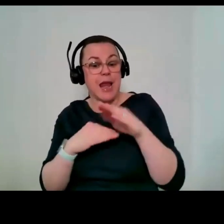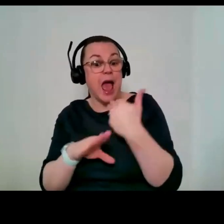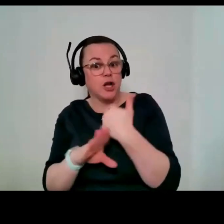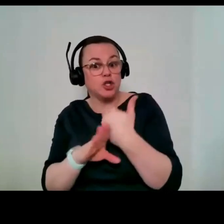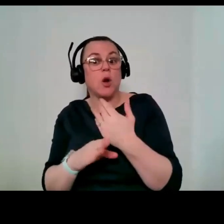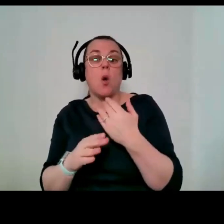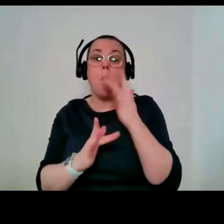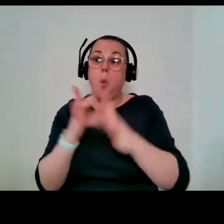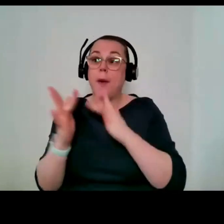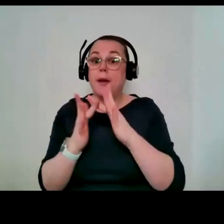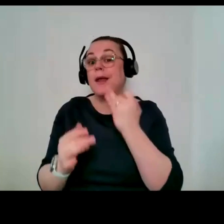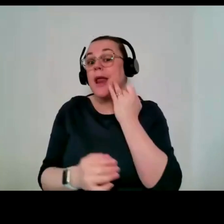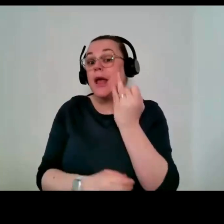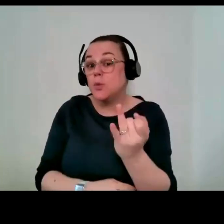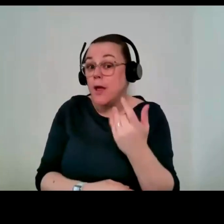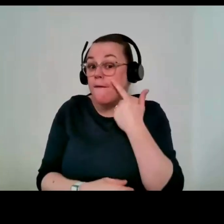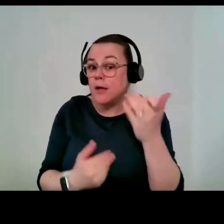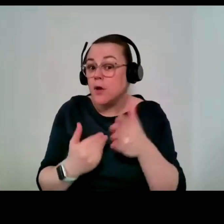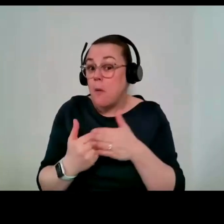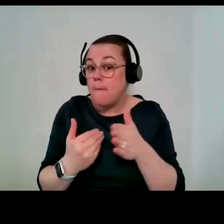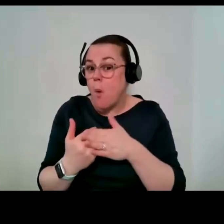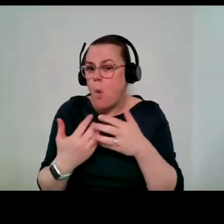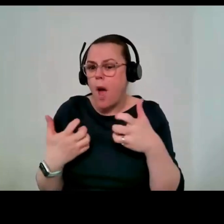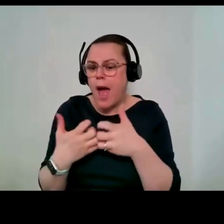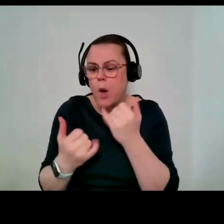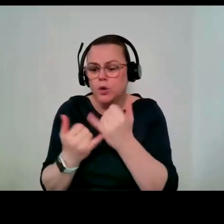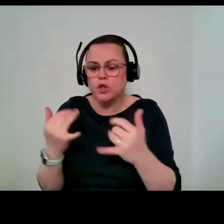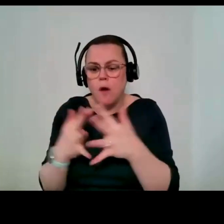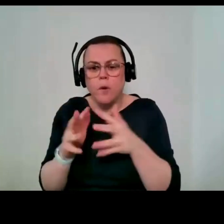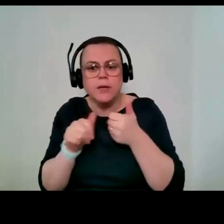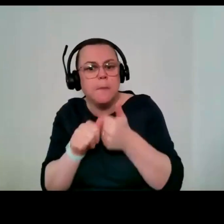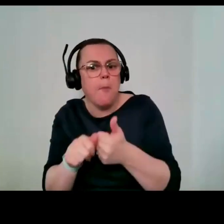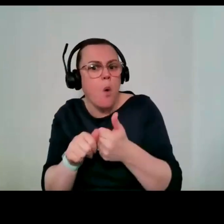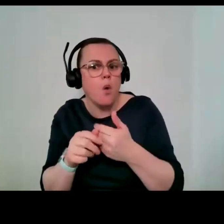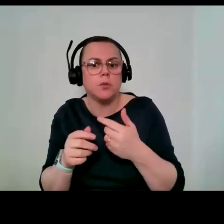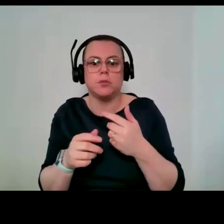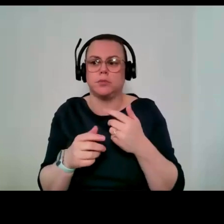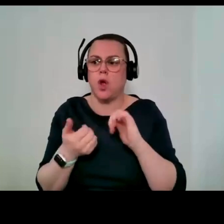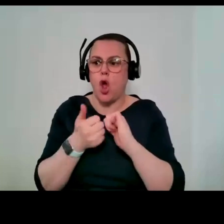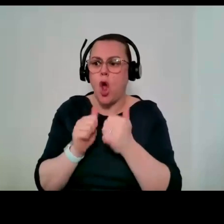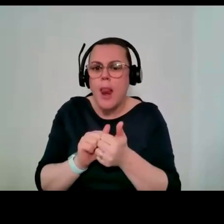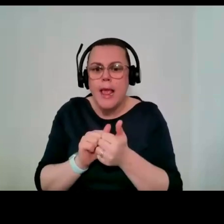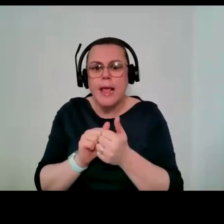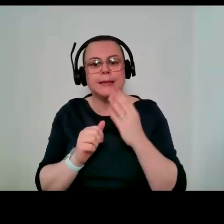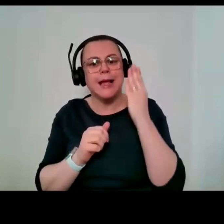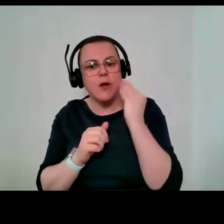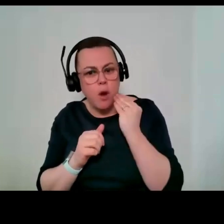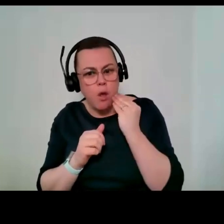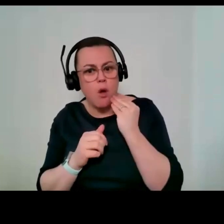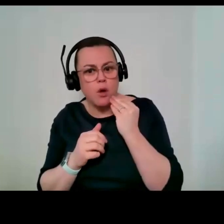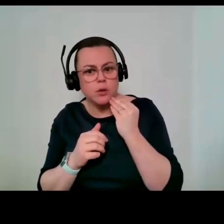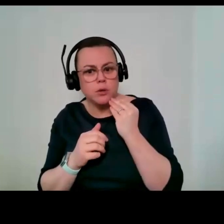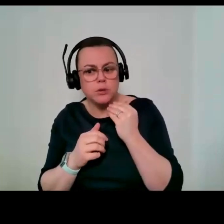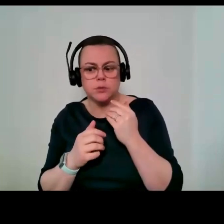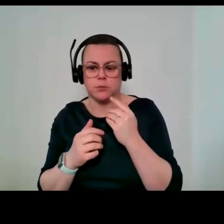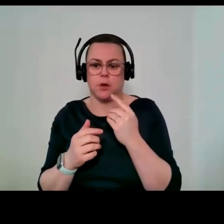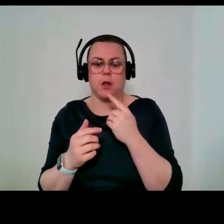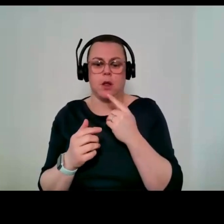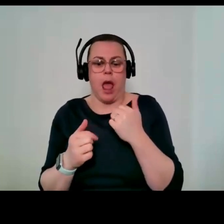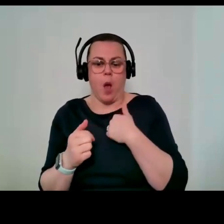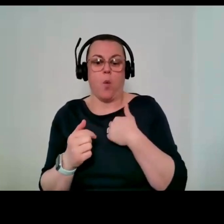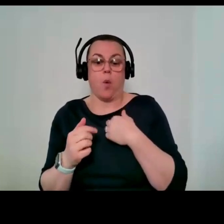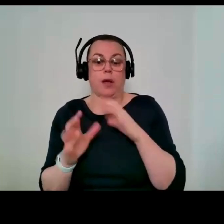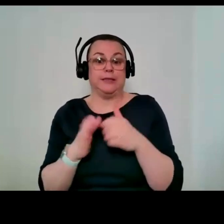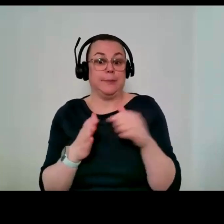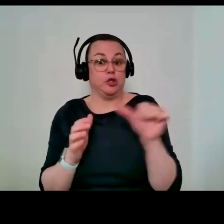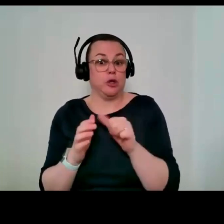to find out more about how Captioned supports colleagues with hearing loss in the workplace, our team should be just popping the registration link